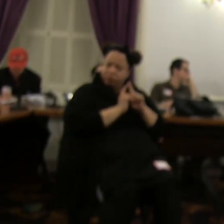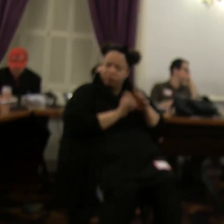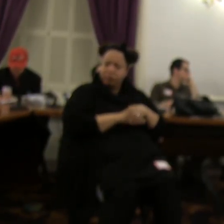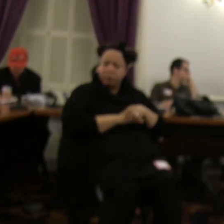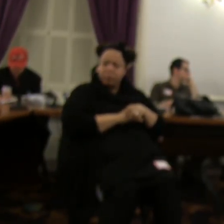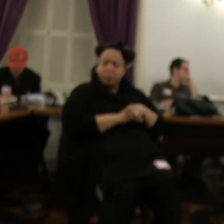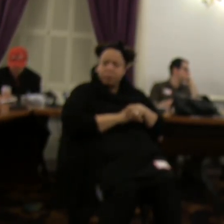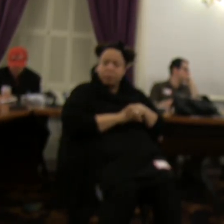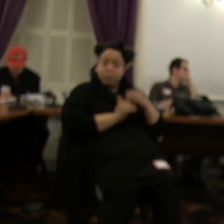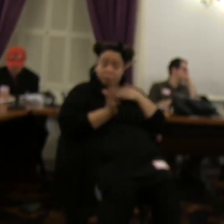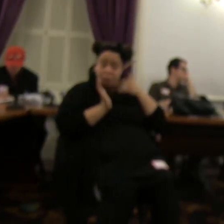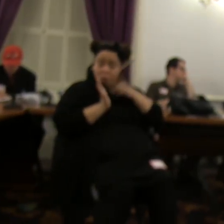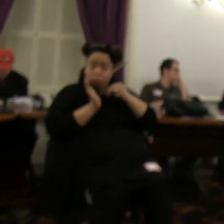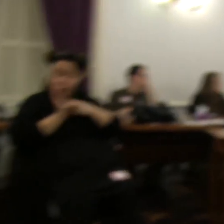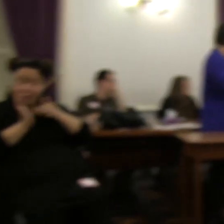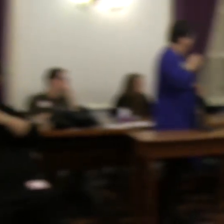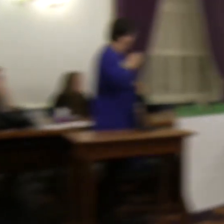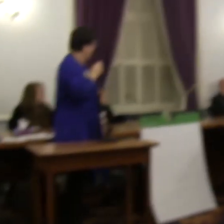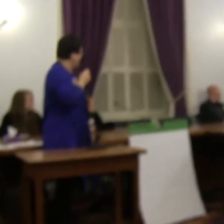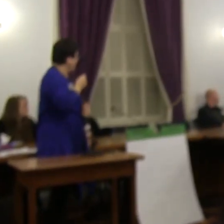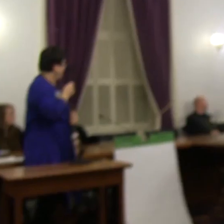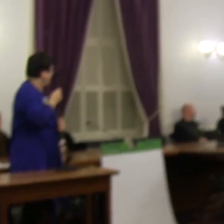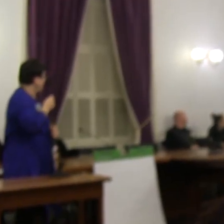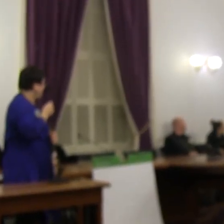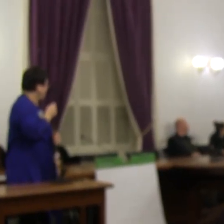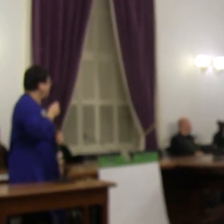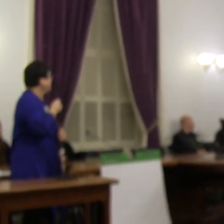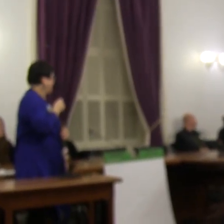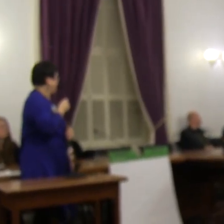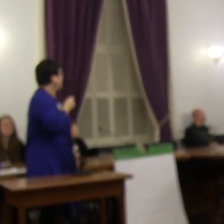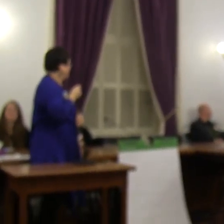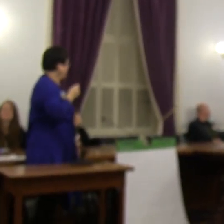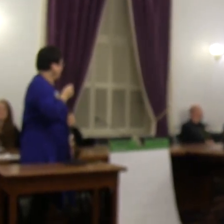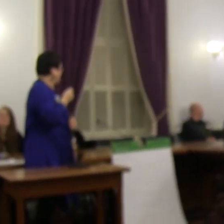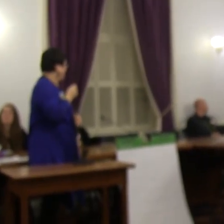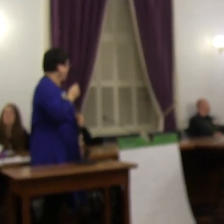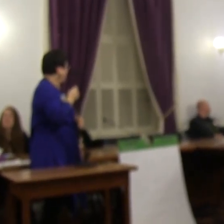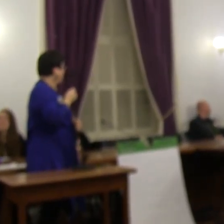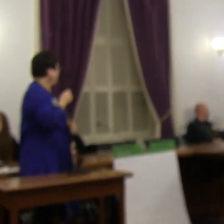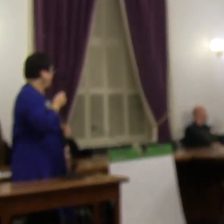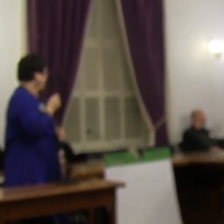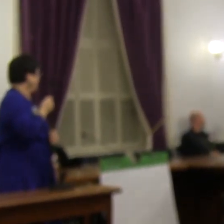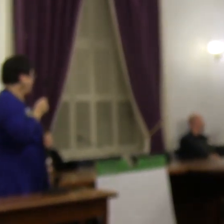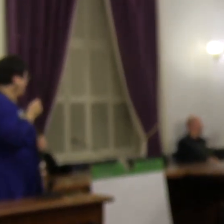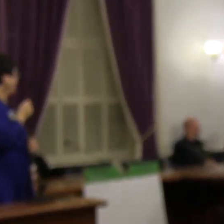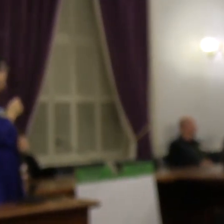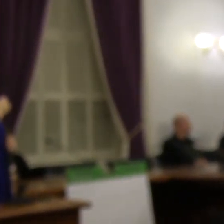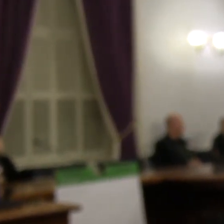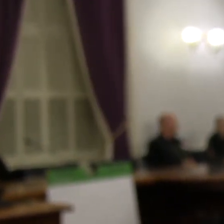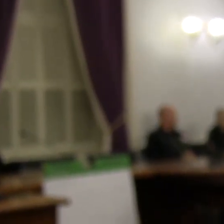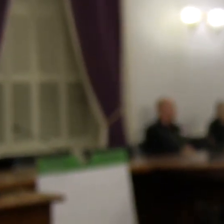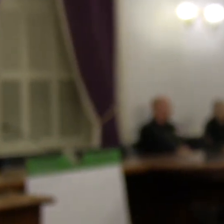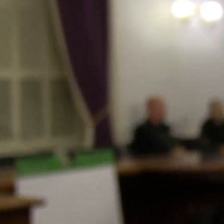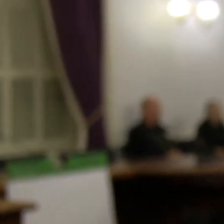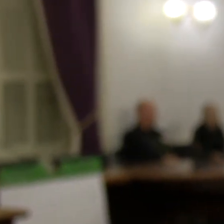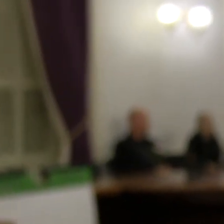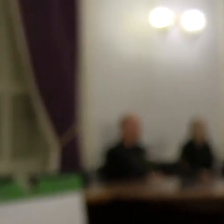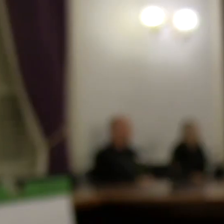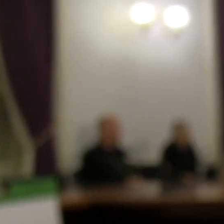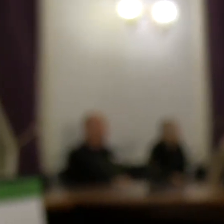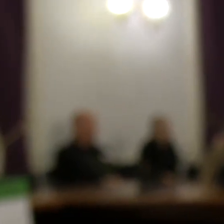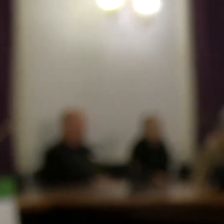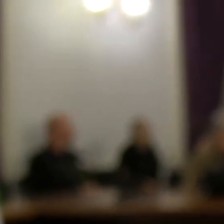Well, can you help me to understand about reading skills, understand about some